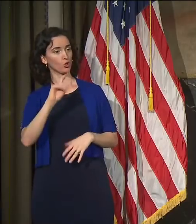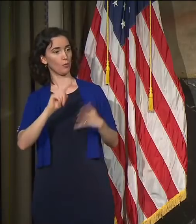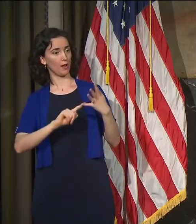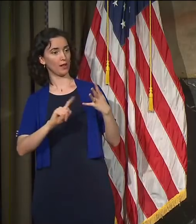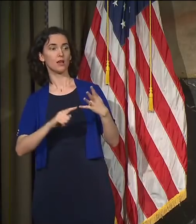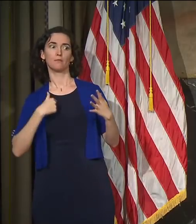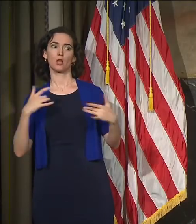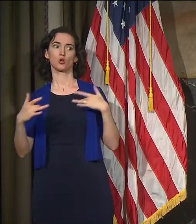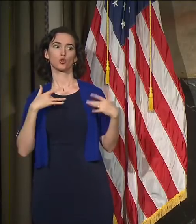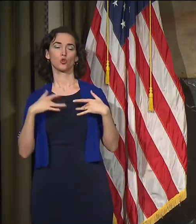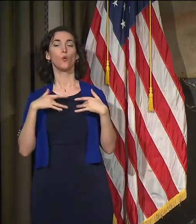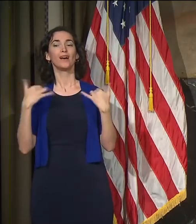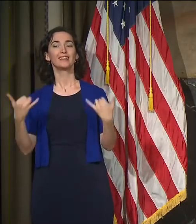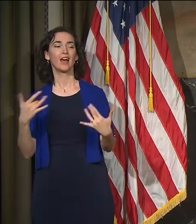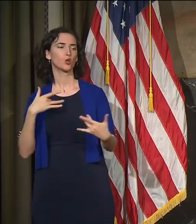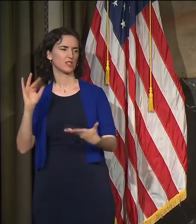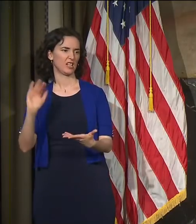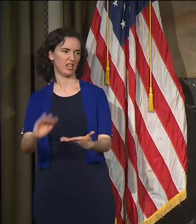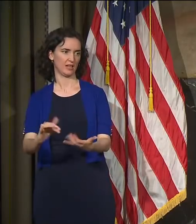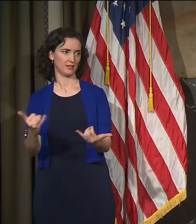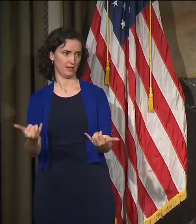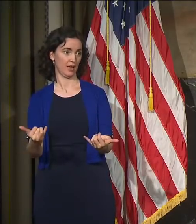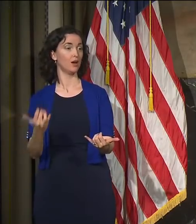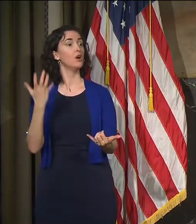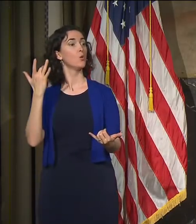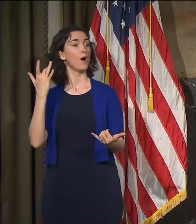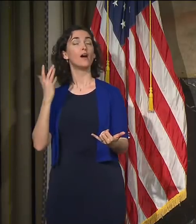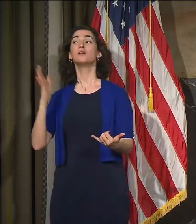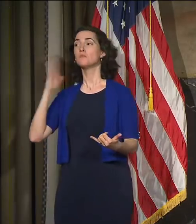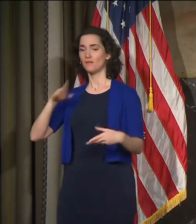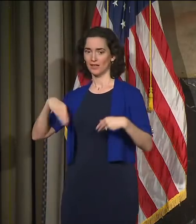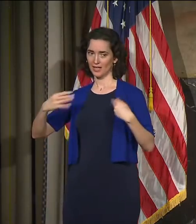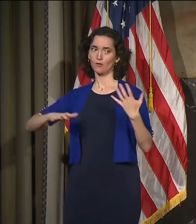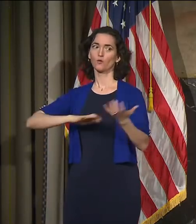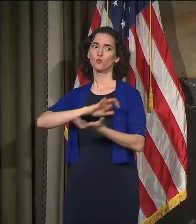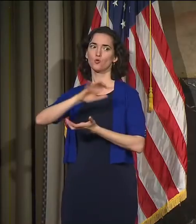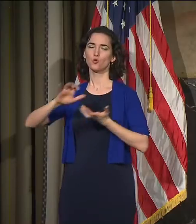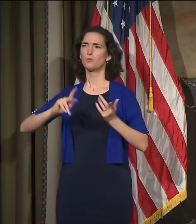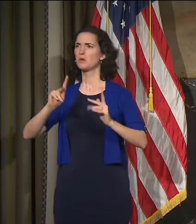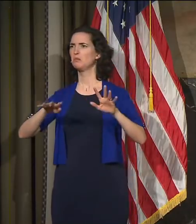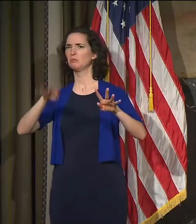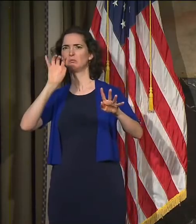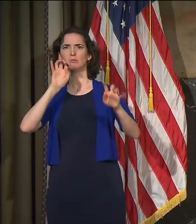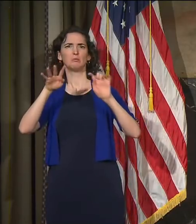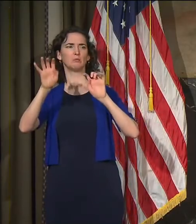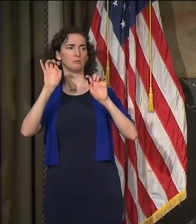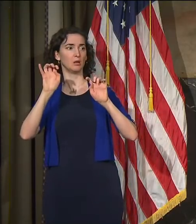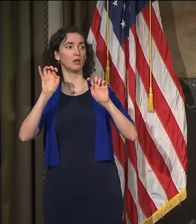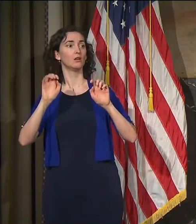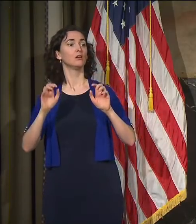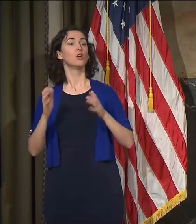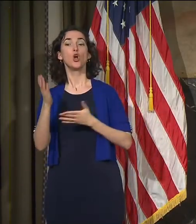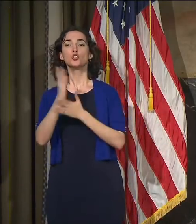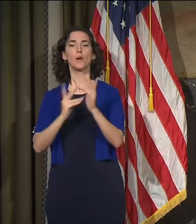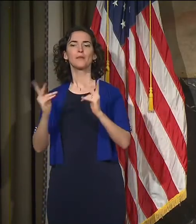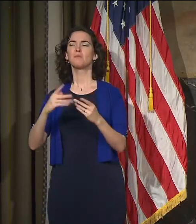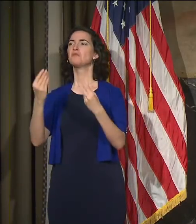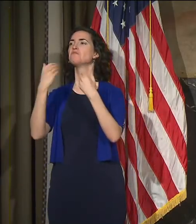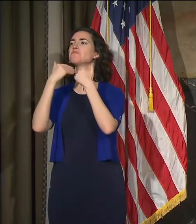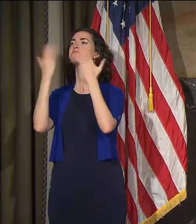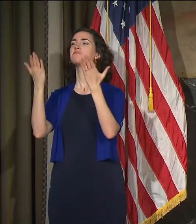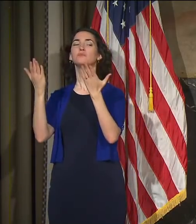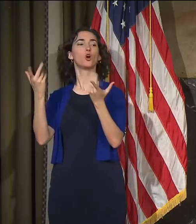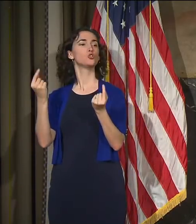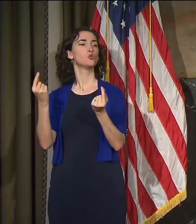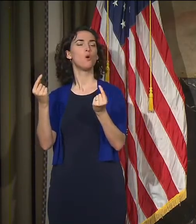October. Because it did cause some confusion, and quite frankly, some people who were grossly irresponsible went